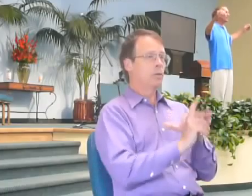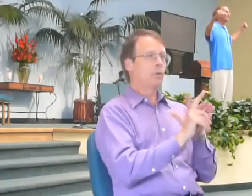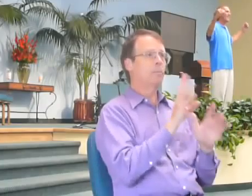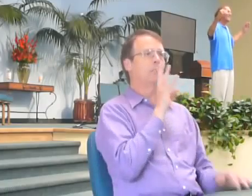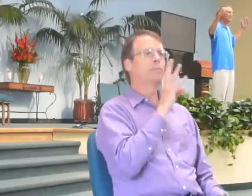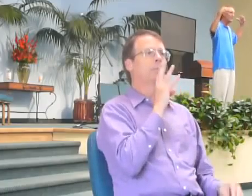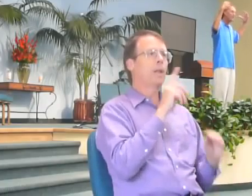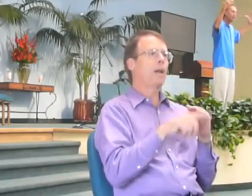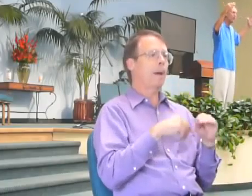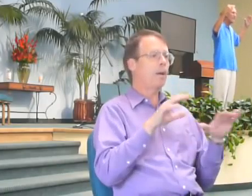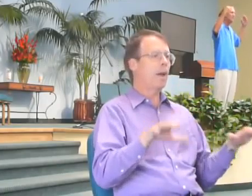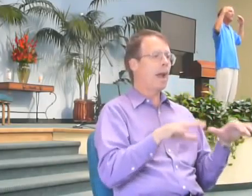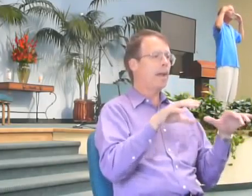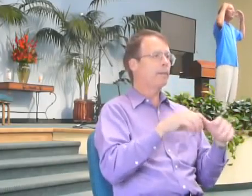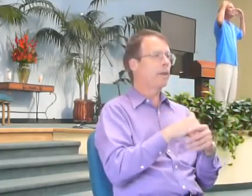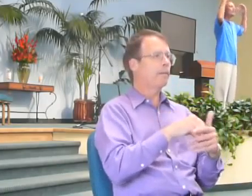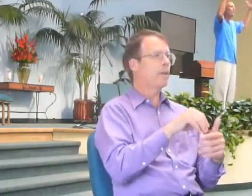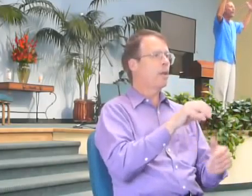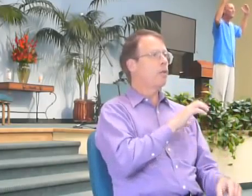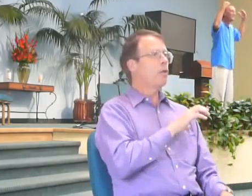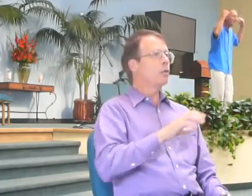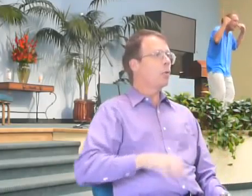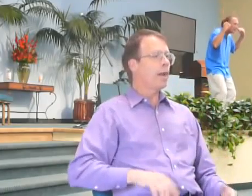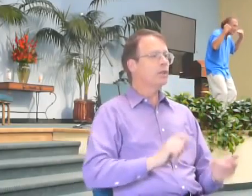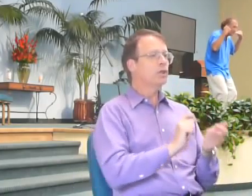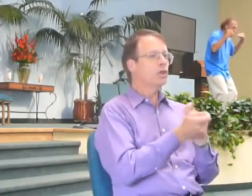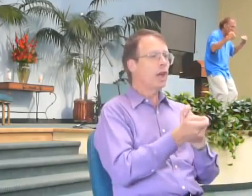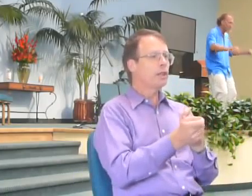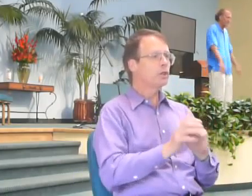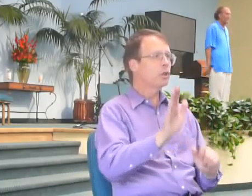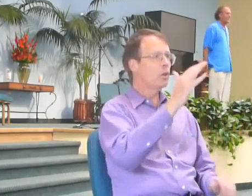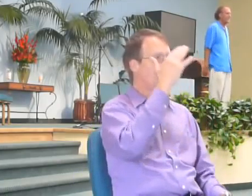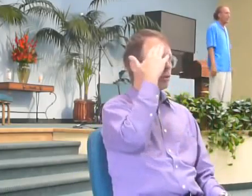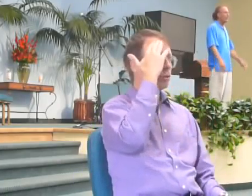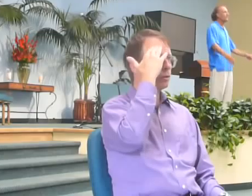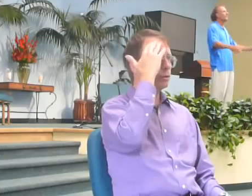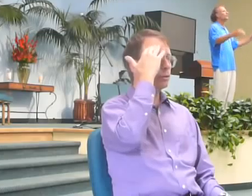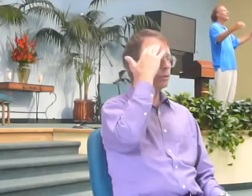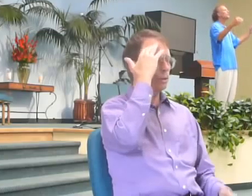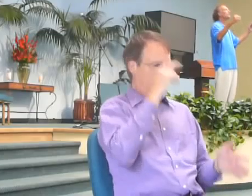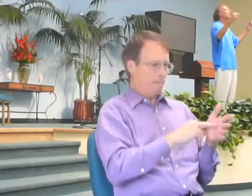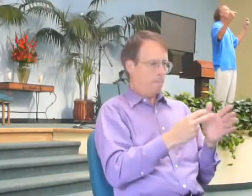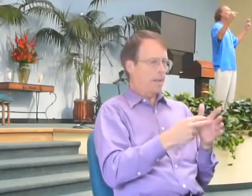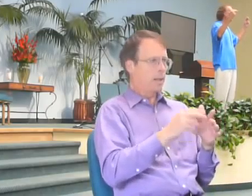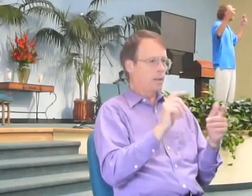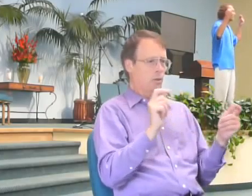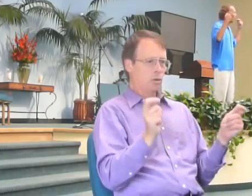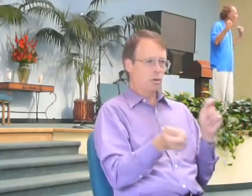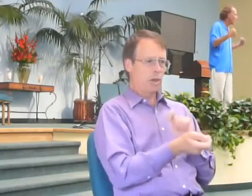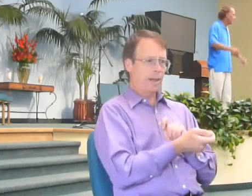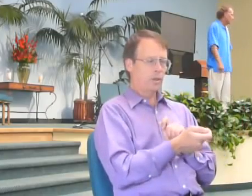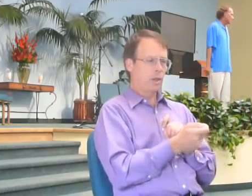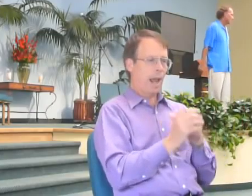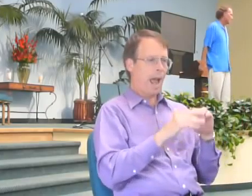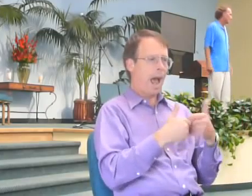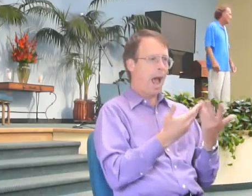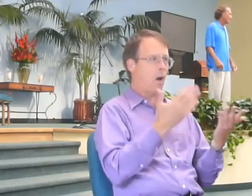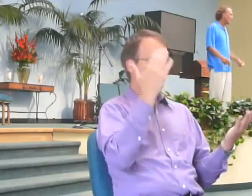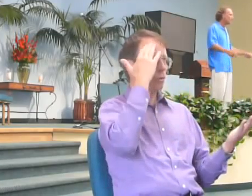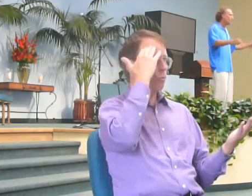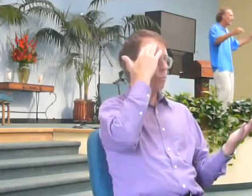talked about the activity of the Christ being changing one's consciousness, which means changing one's awareness.